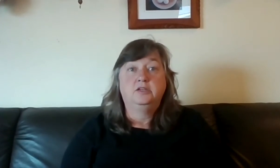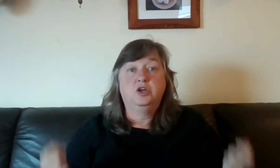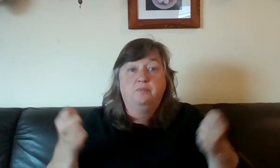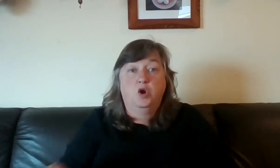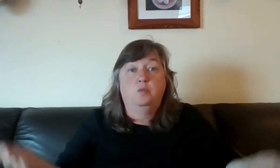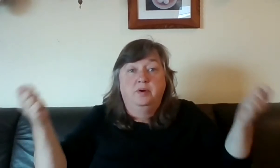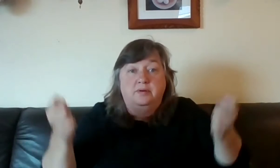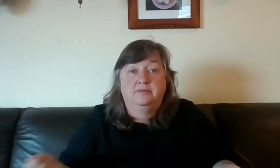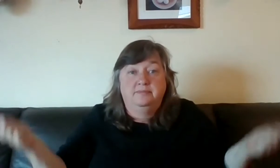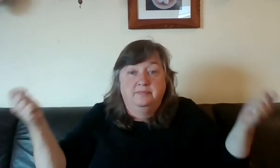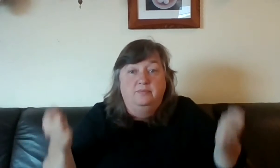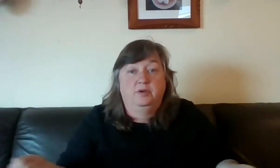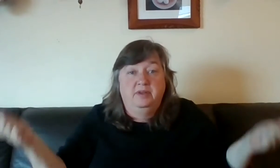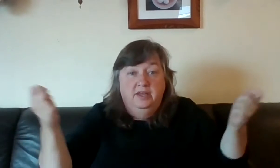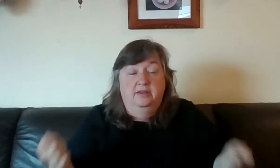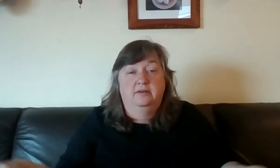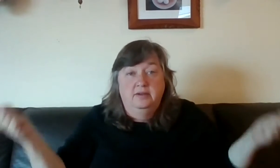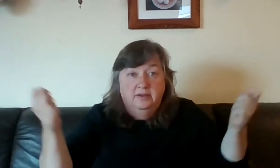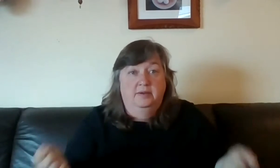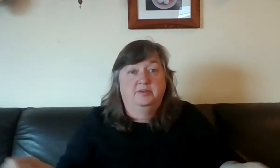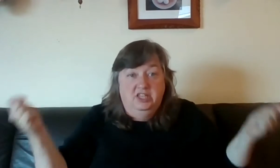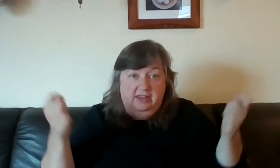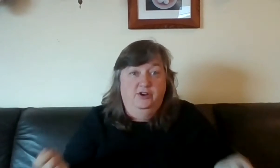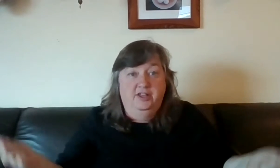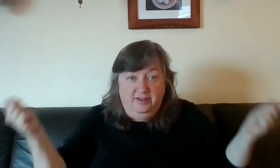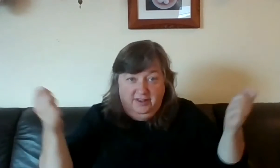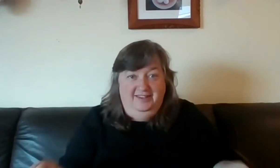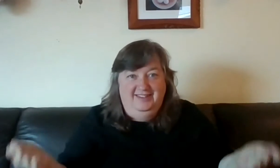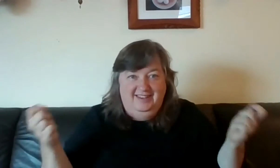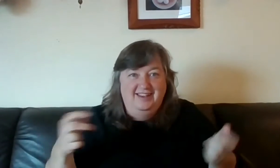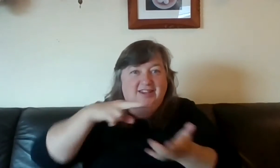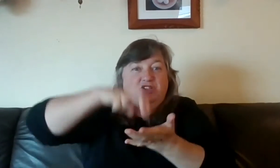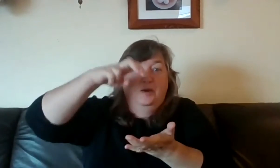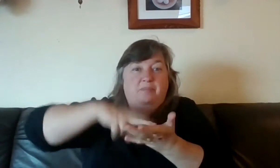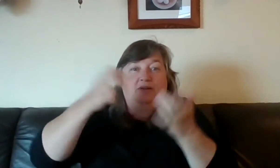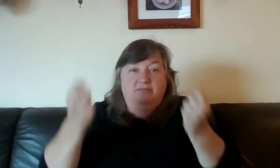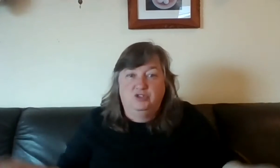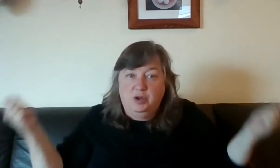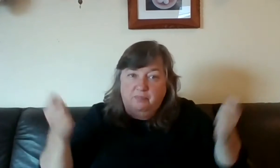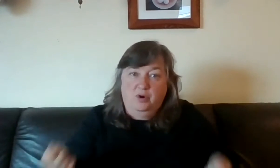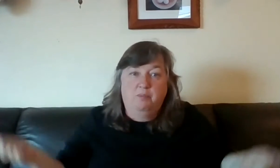Jump rope would be, I'm just thinking of all the other things. Jump rope